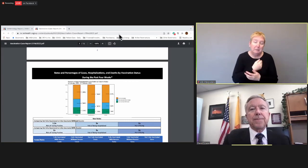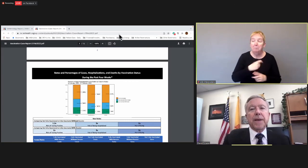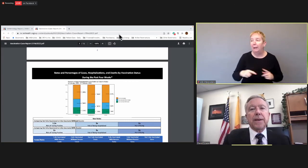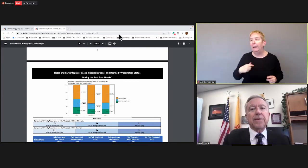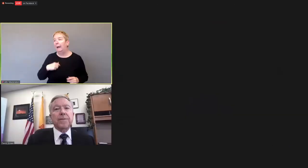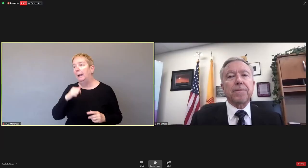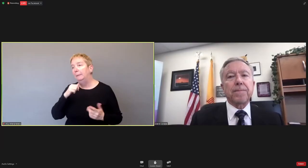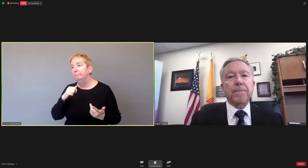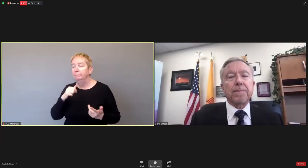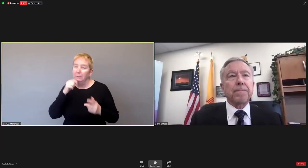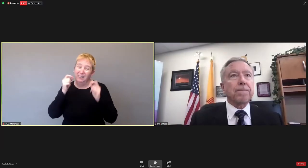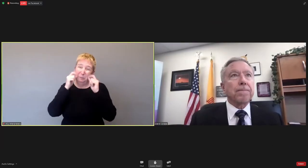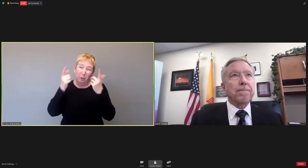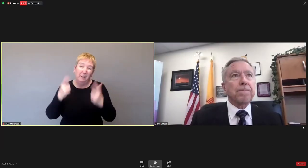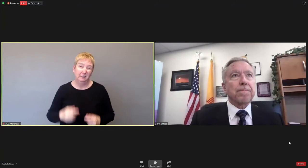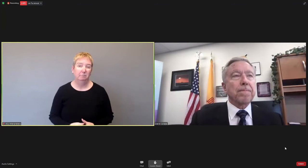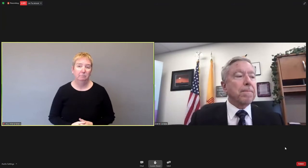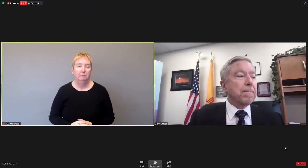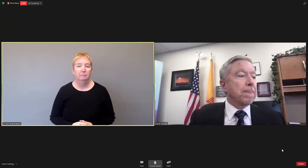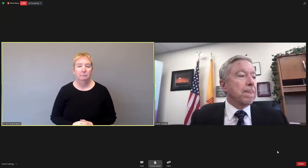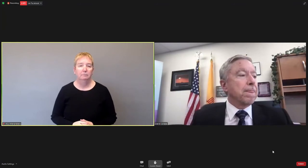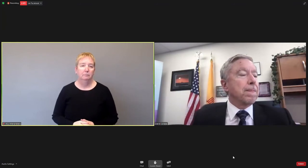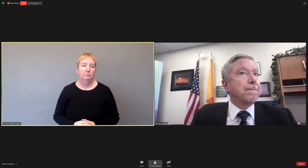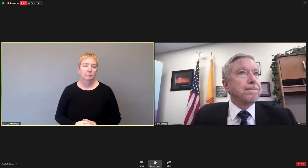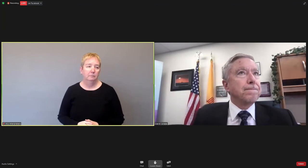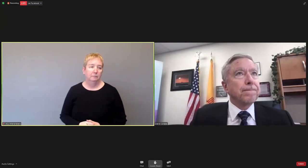surprised. Thanks.